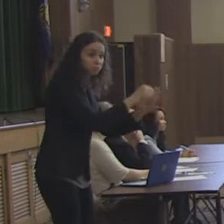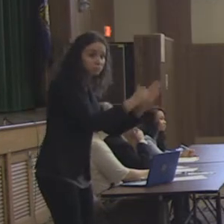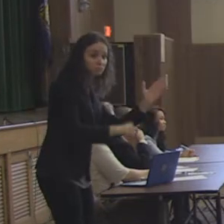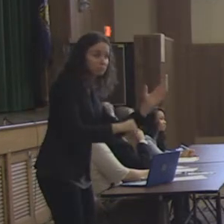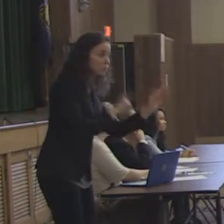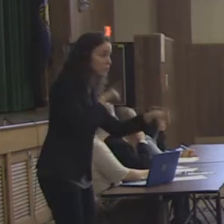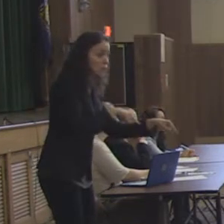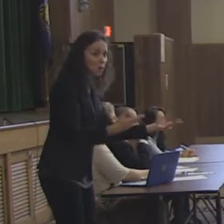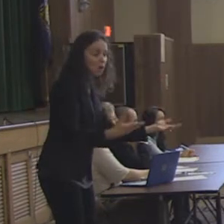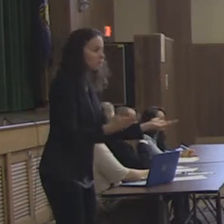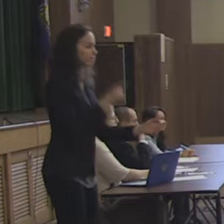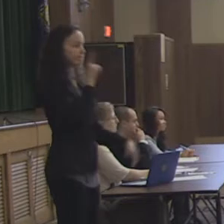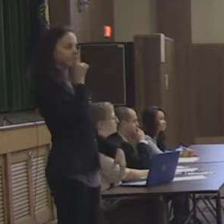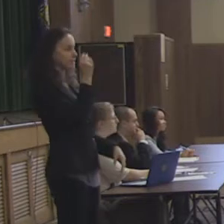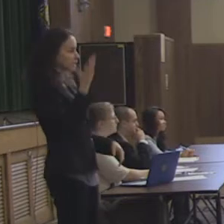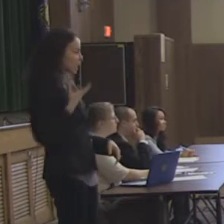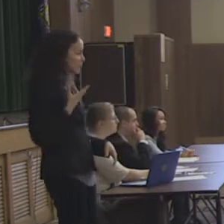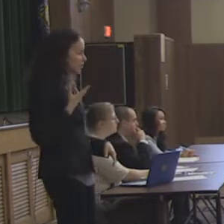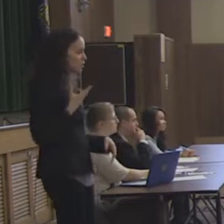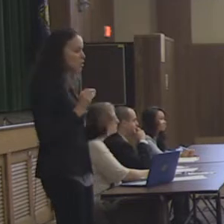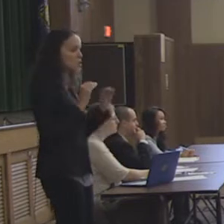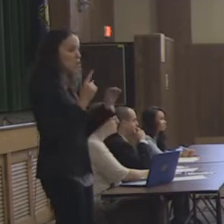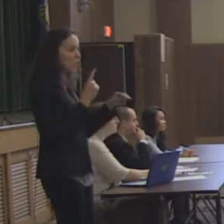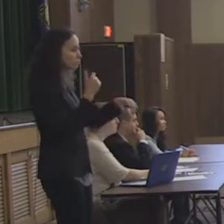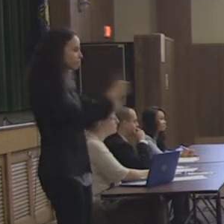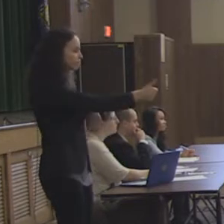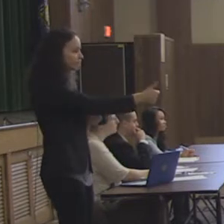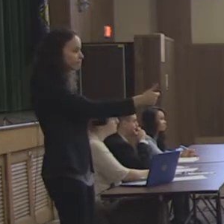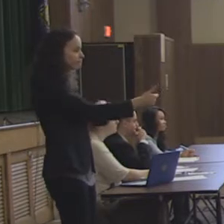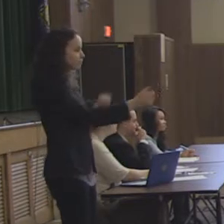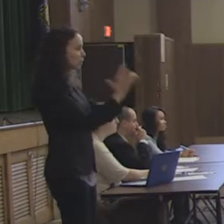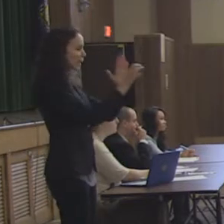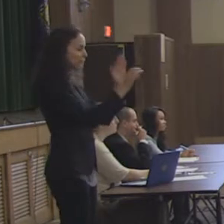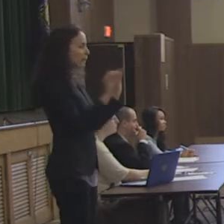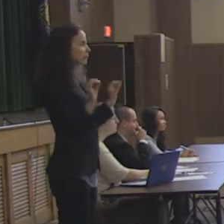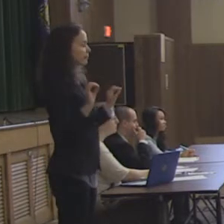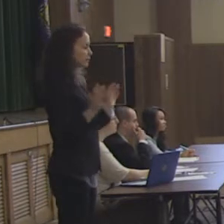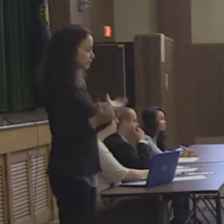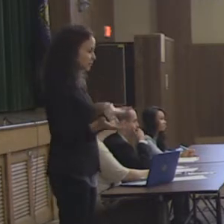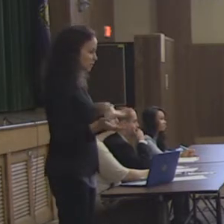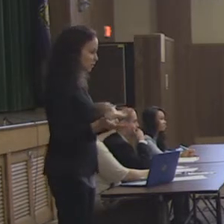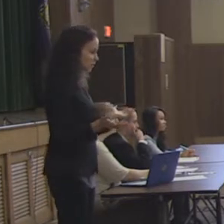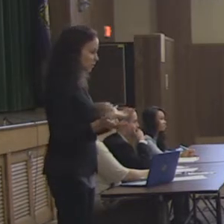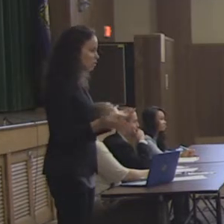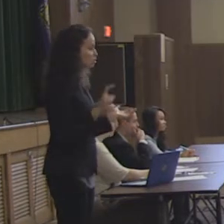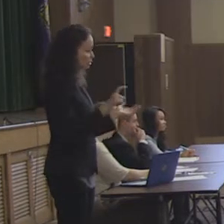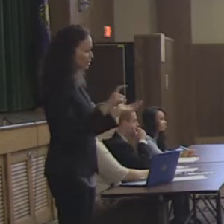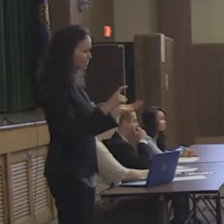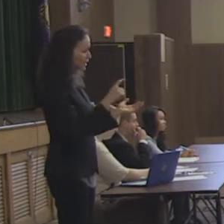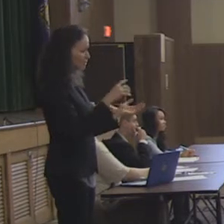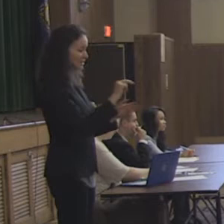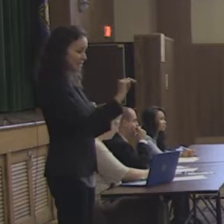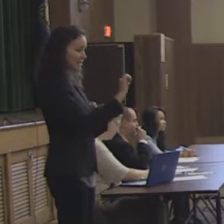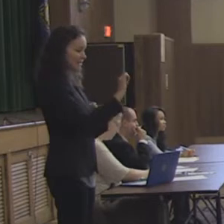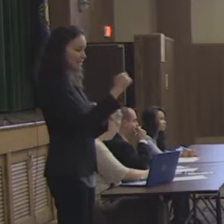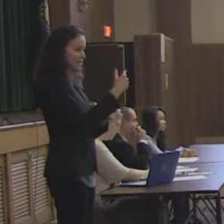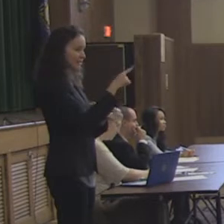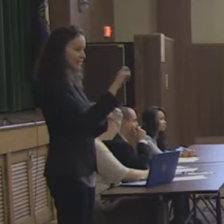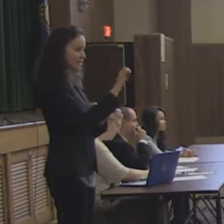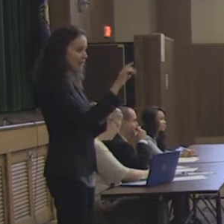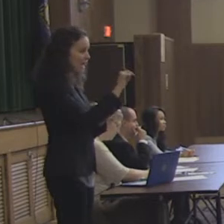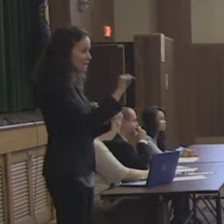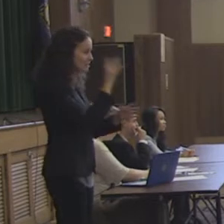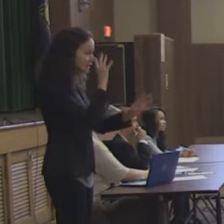was ever charged. At the least, somebody should have been charged with neglect. My son ended up in